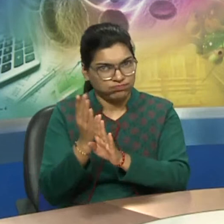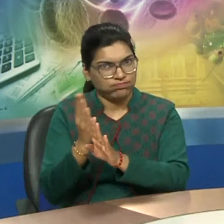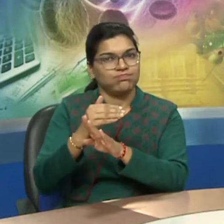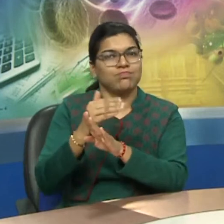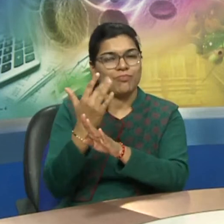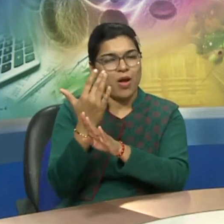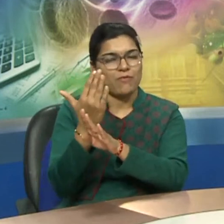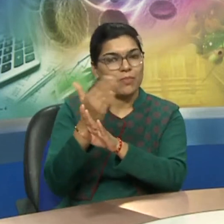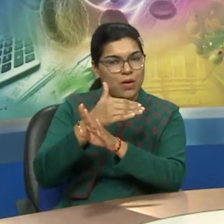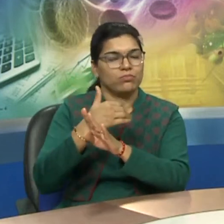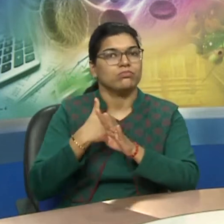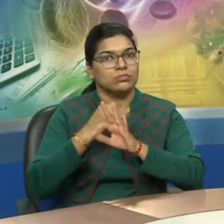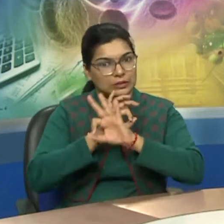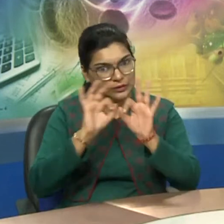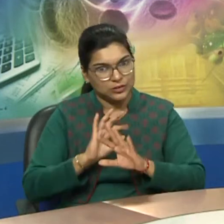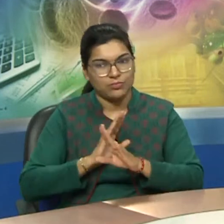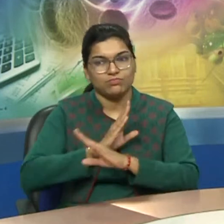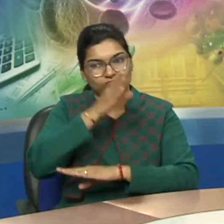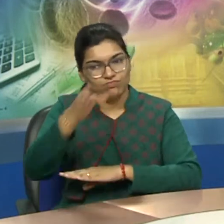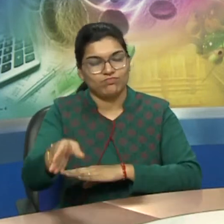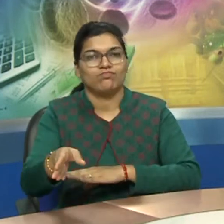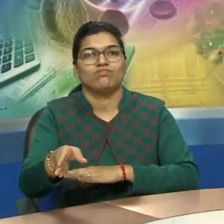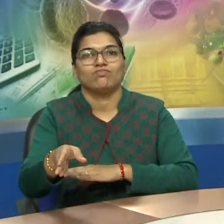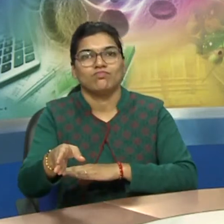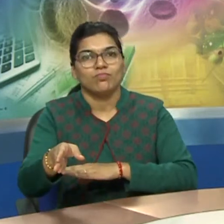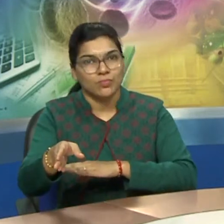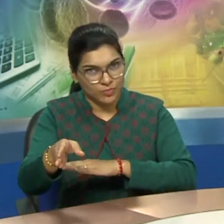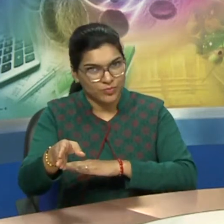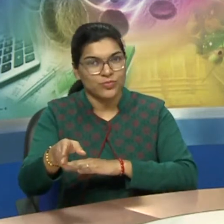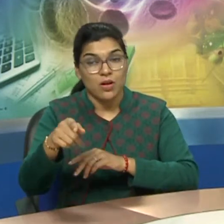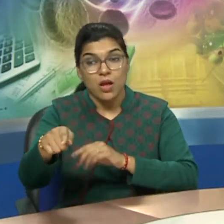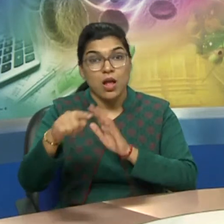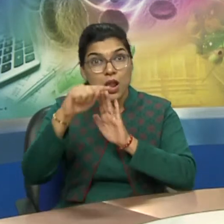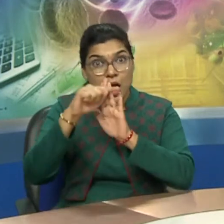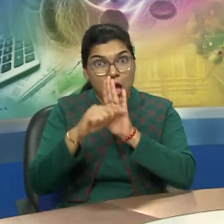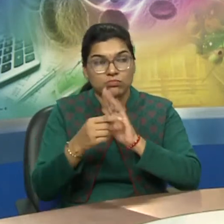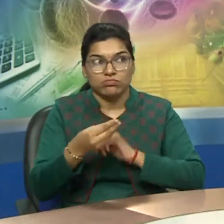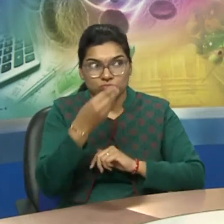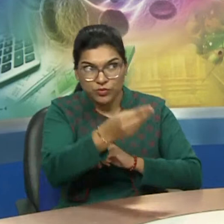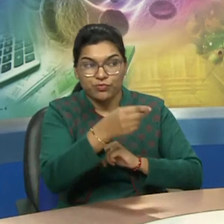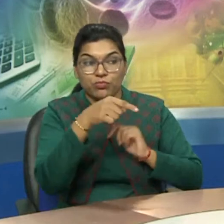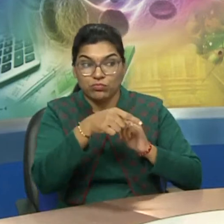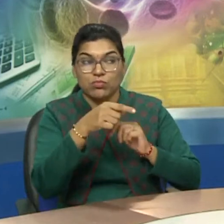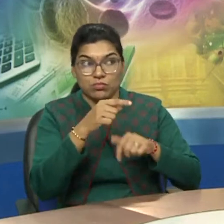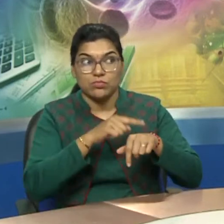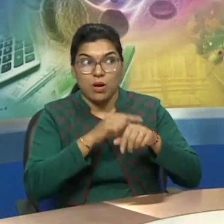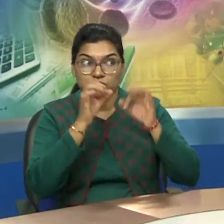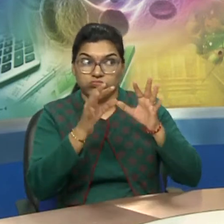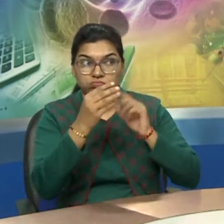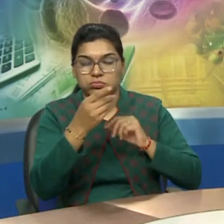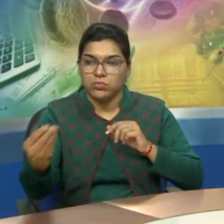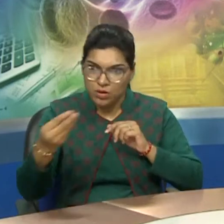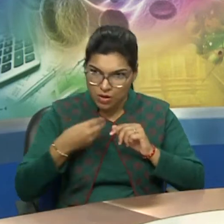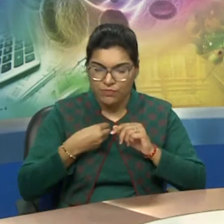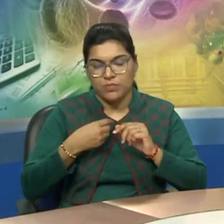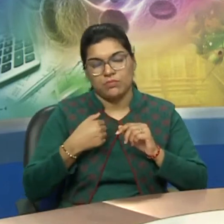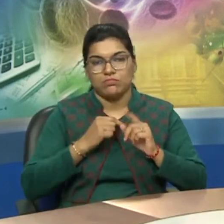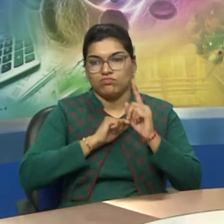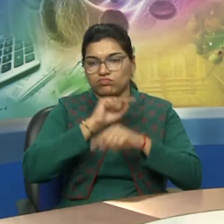If we have to reach office just at 9 o'clock, then we should be there on time, or we should try to be there